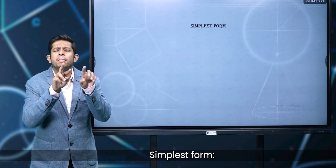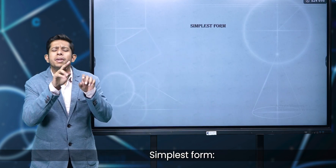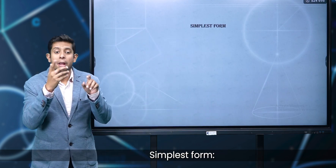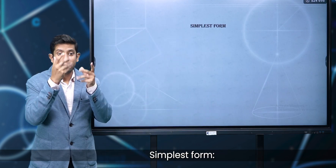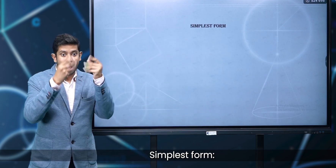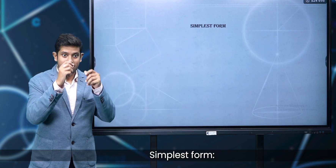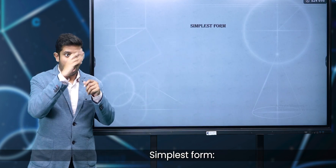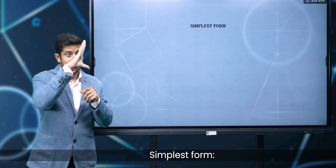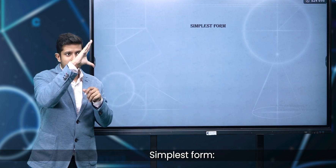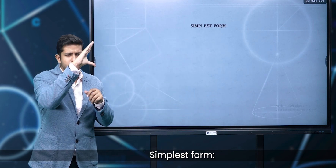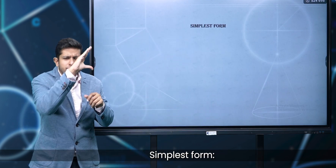Simplest form.